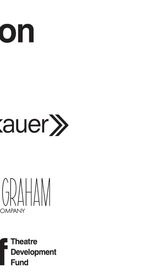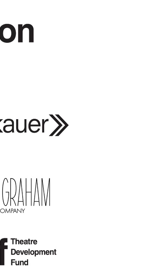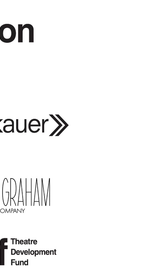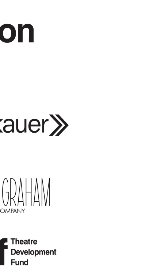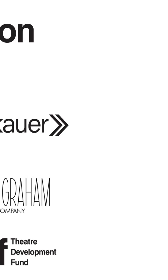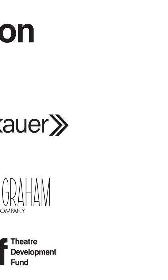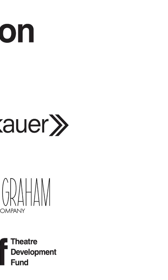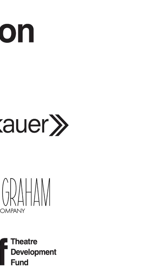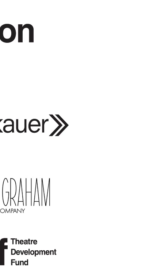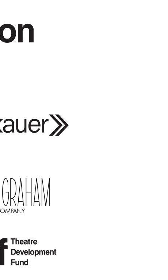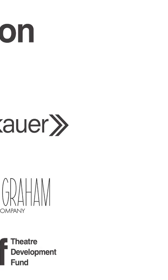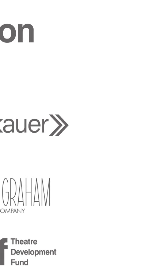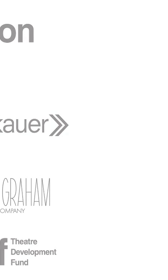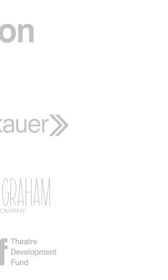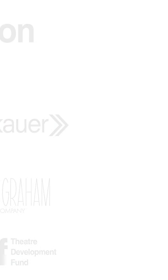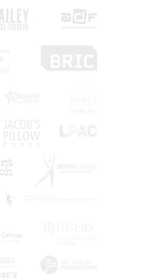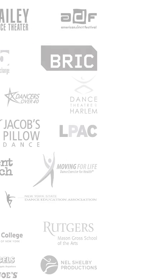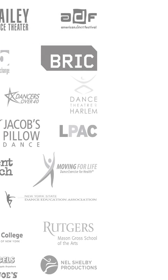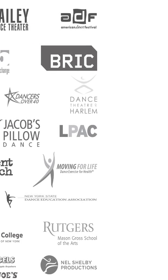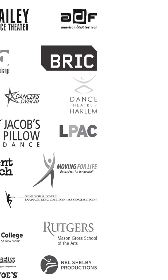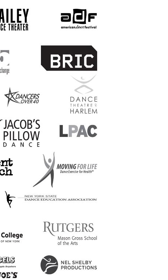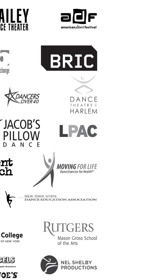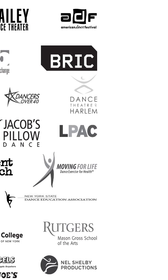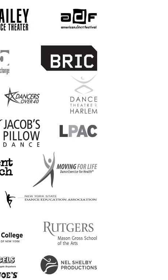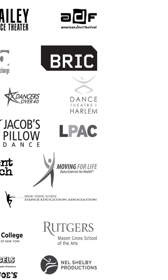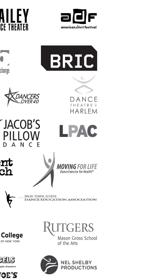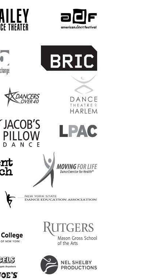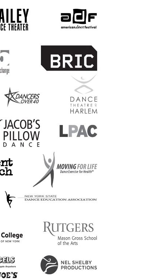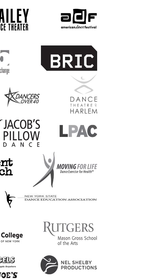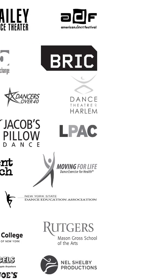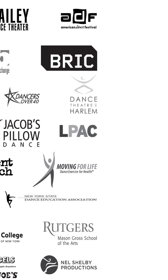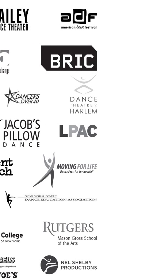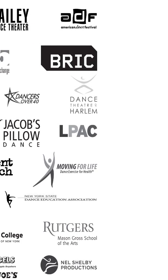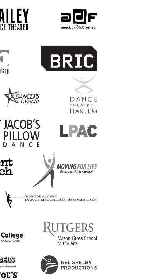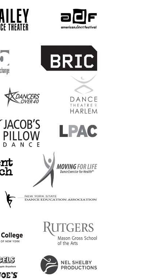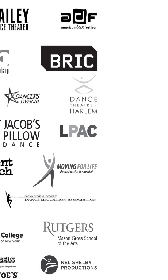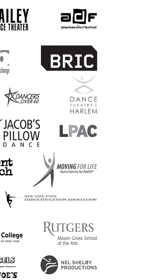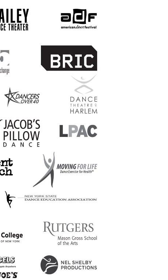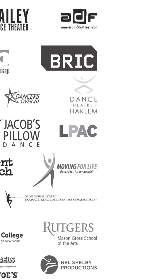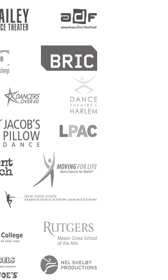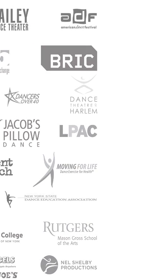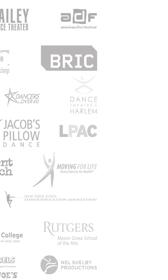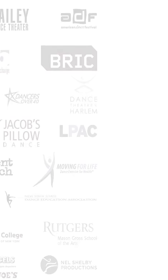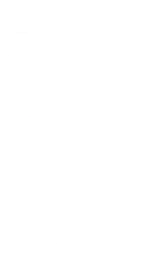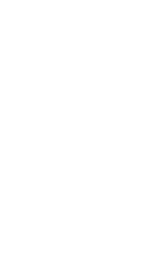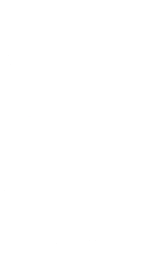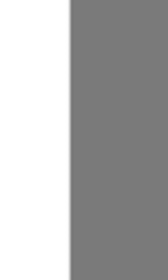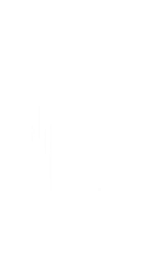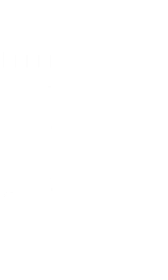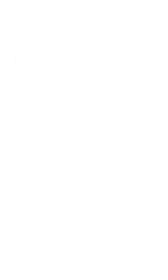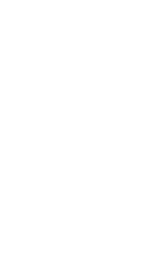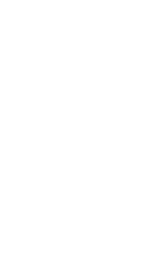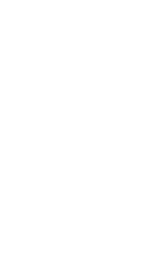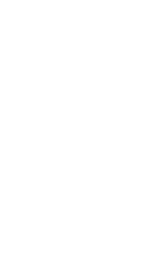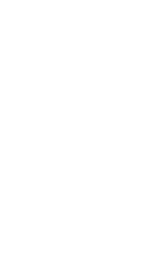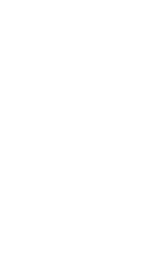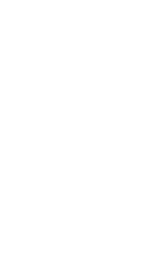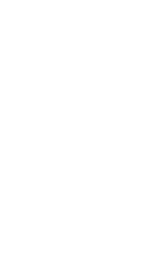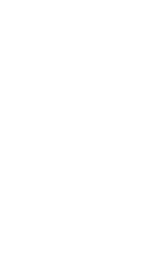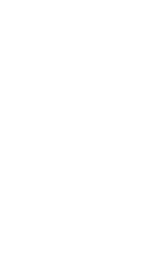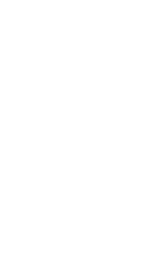here, they make staff positions that are not at the highest level. And so they check off